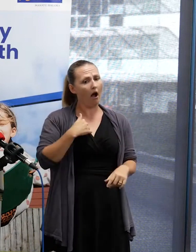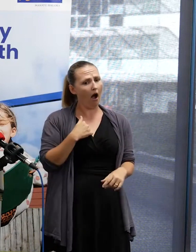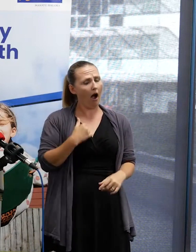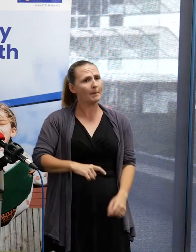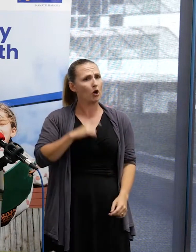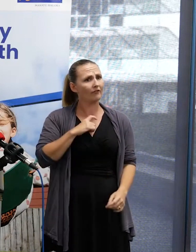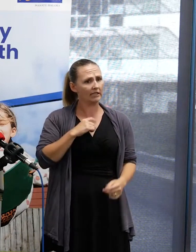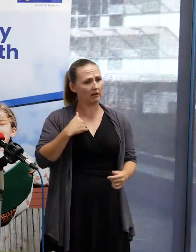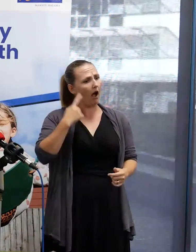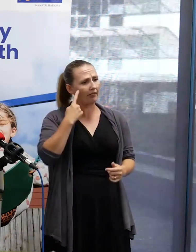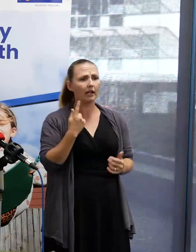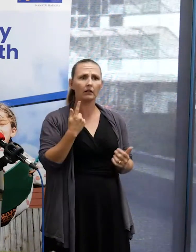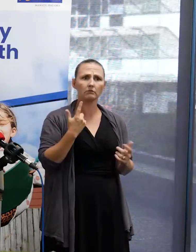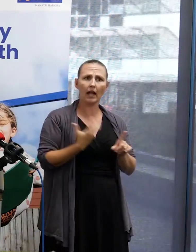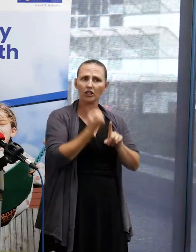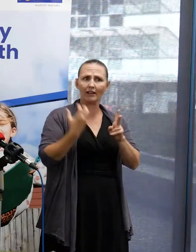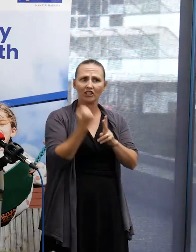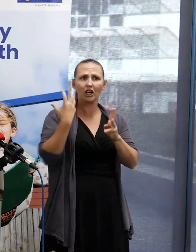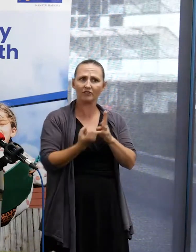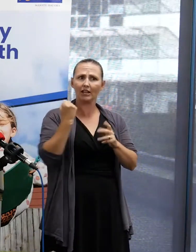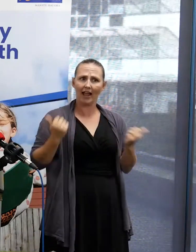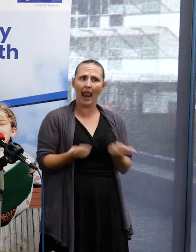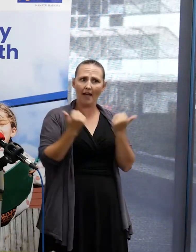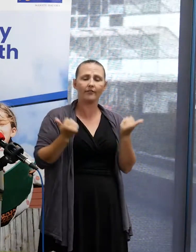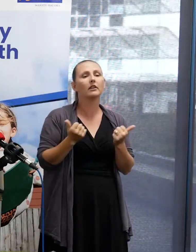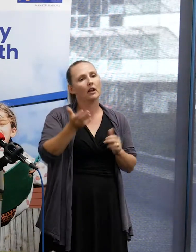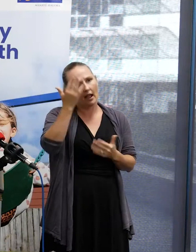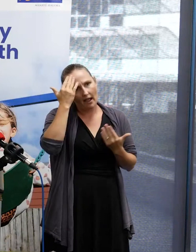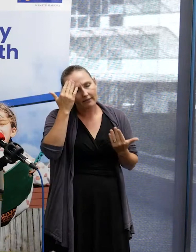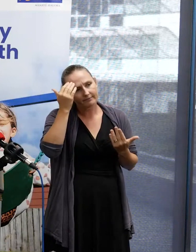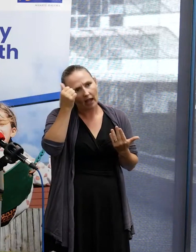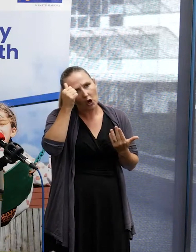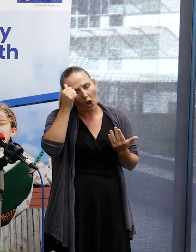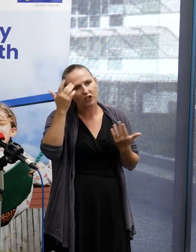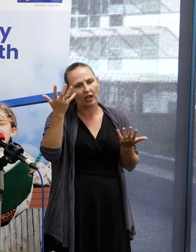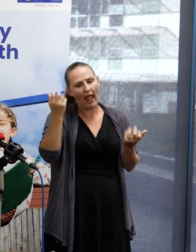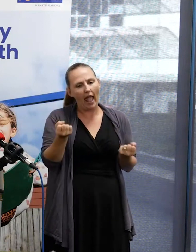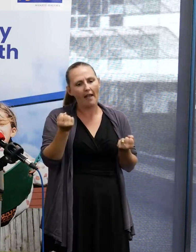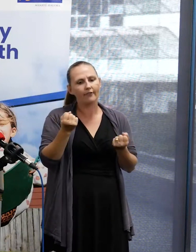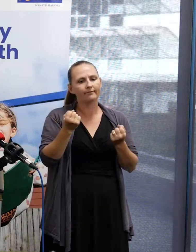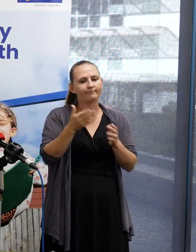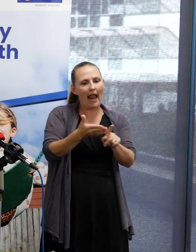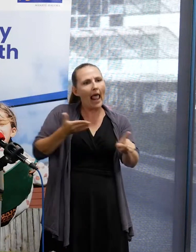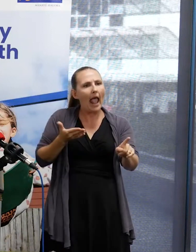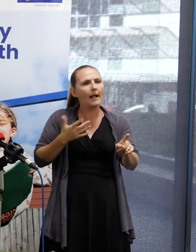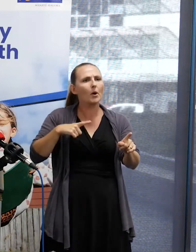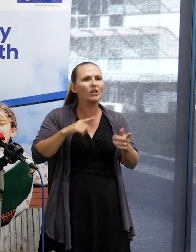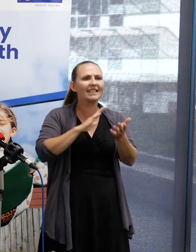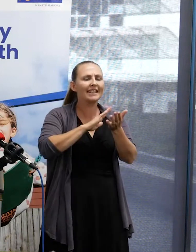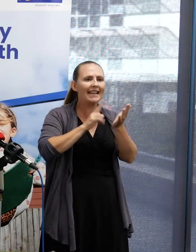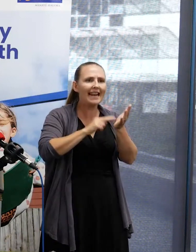high rate for our facilities, acknowledging that there is a little bit of a lag with the NHI numbers and the like. I'll just make a point about data, I